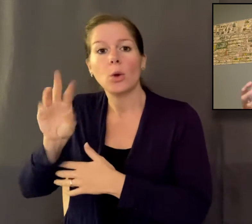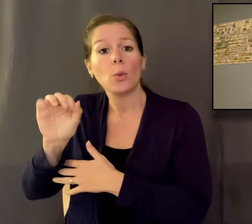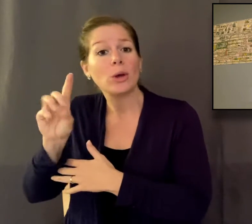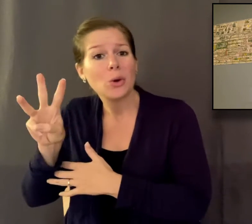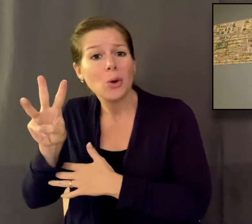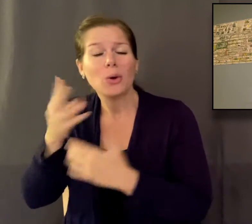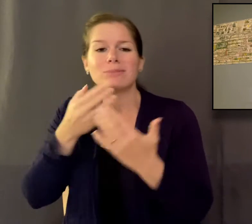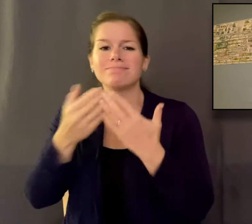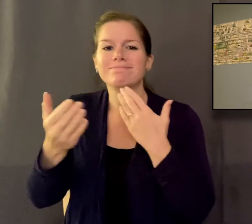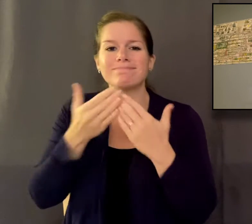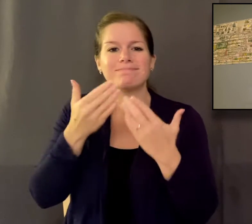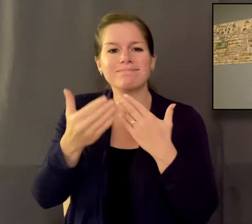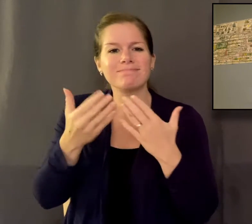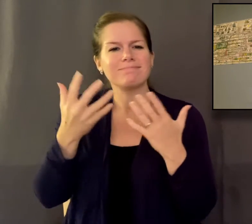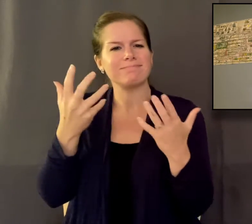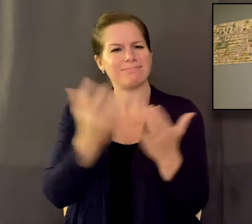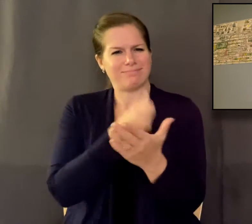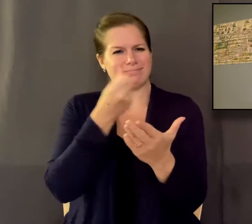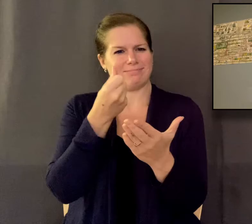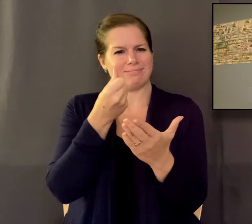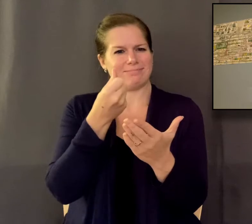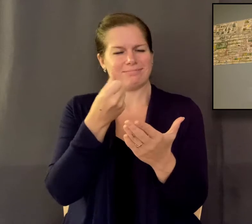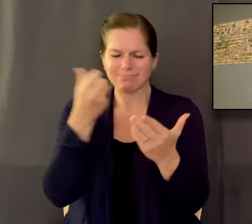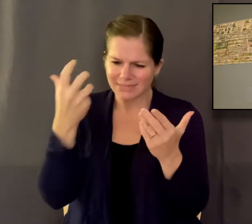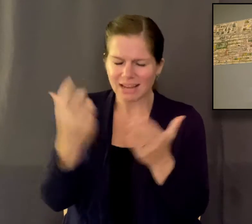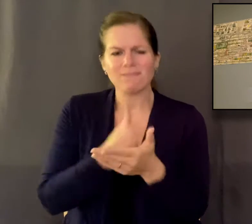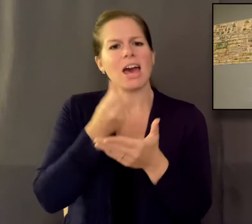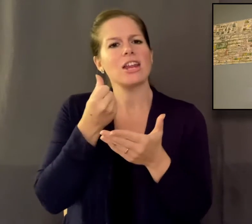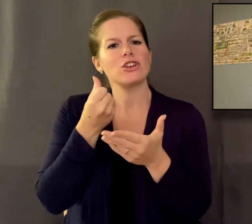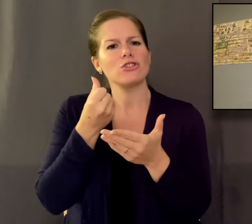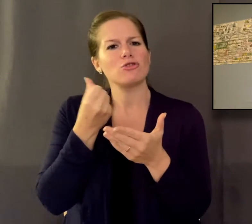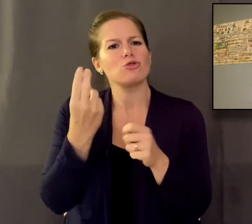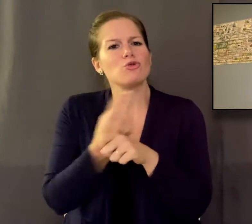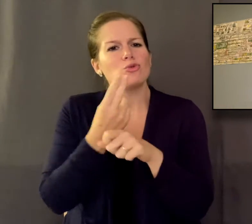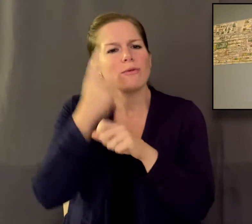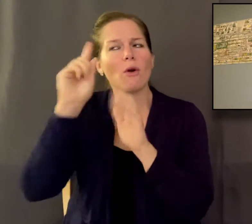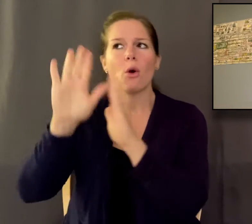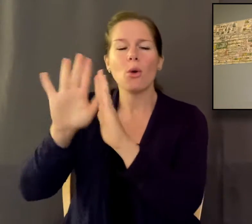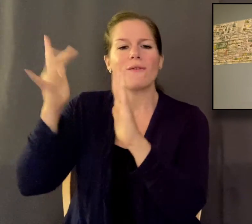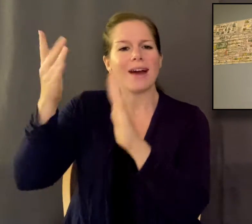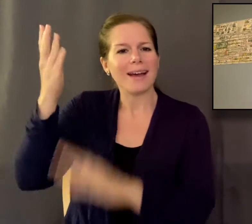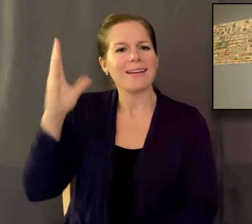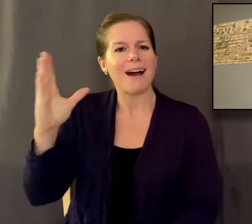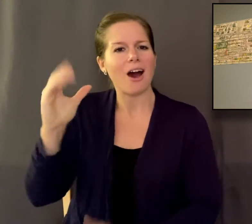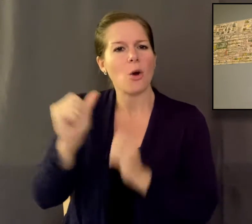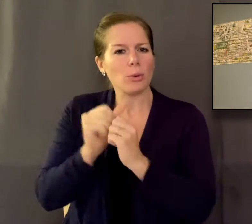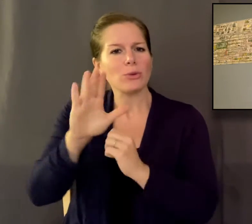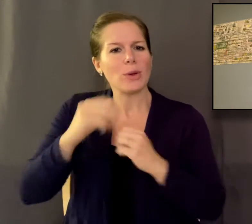You avail yourself of the opportunity to glorify God with your life. And